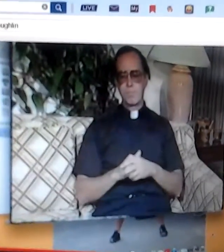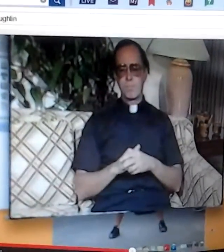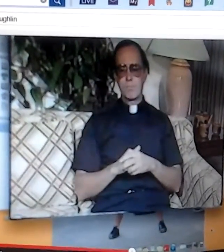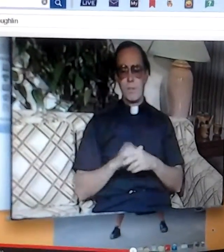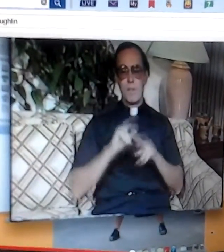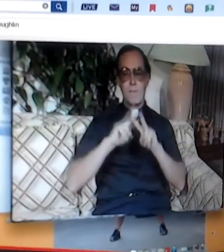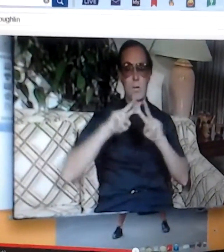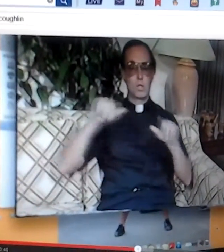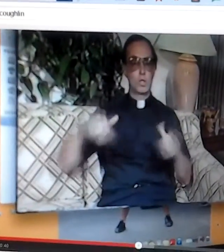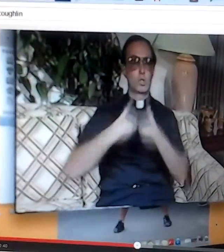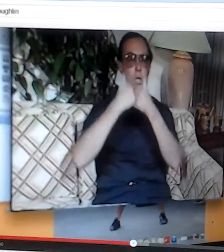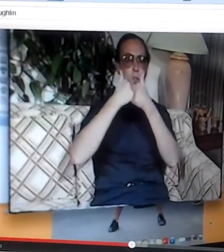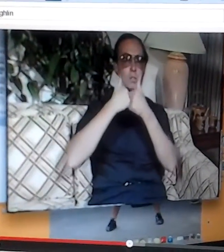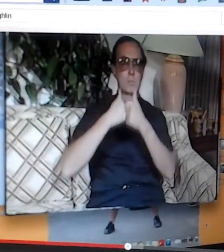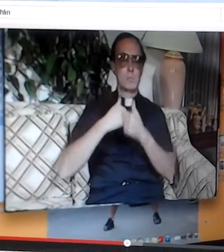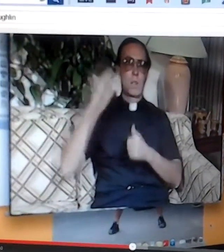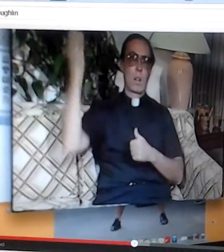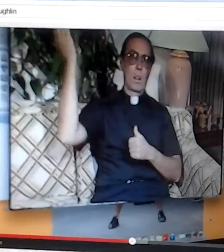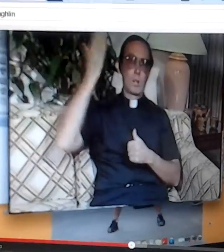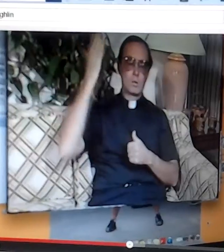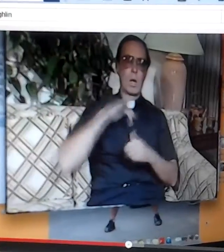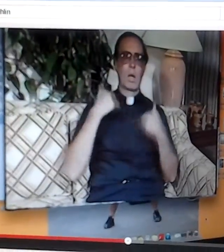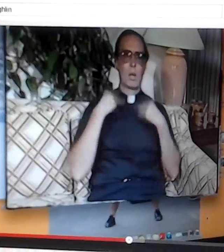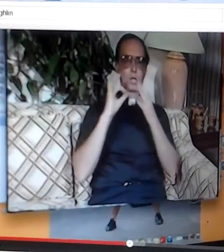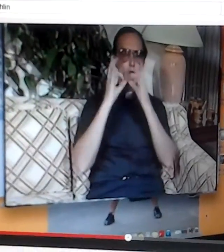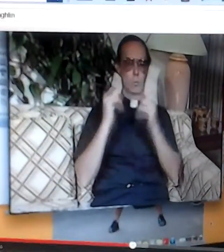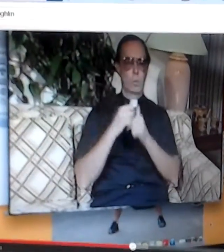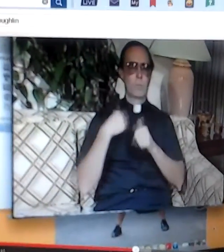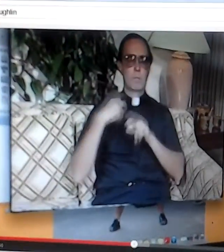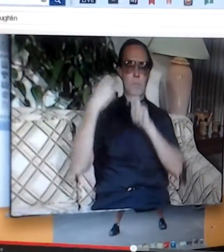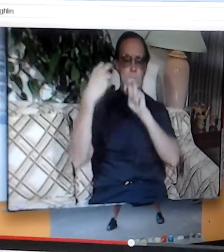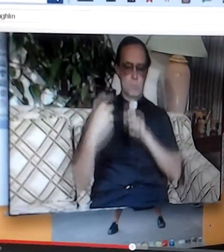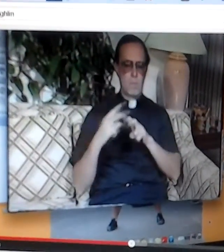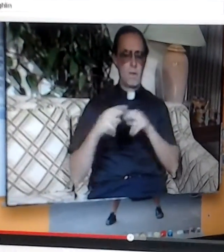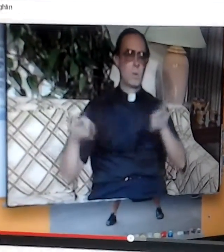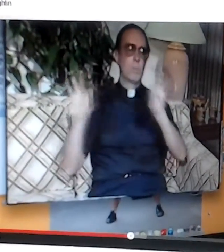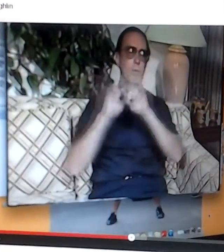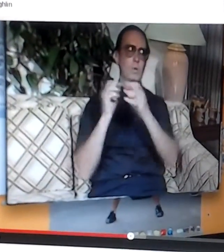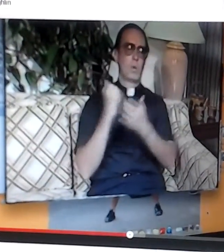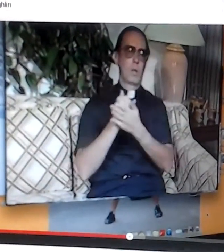Each year was something different that I learned. One year was learning about the Bible.